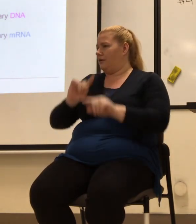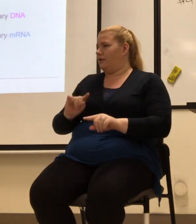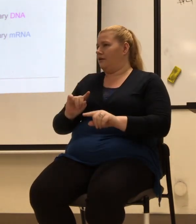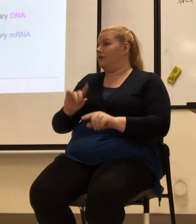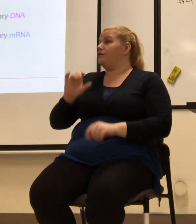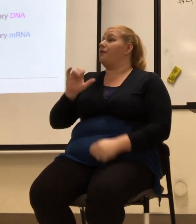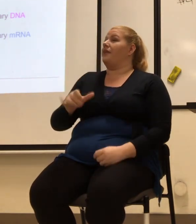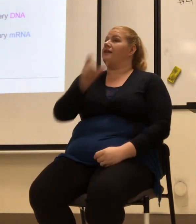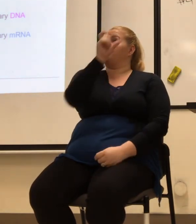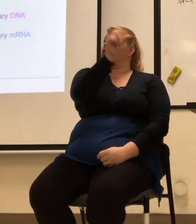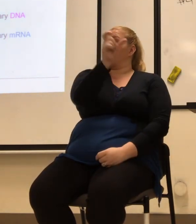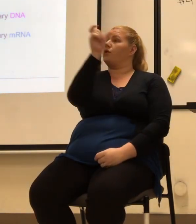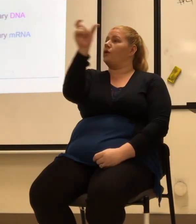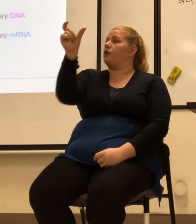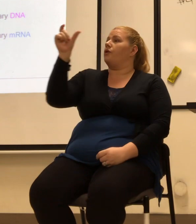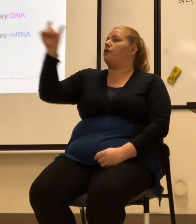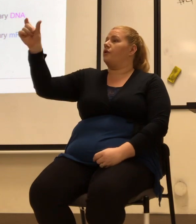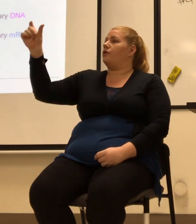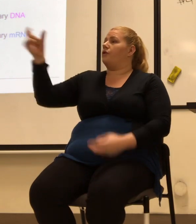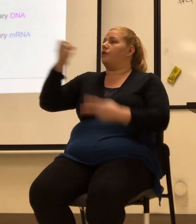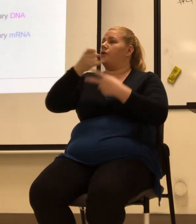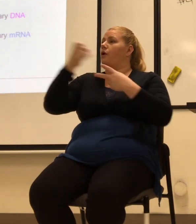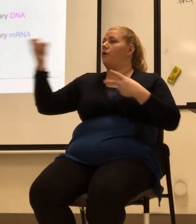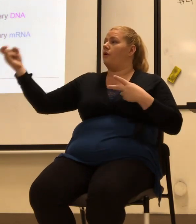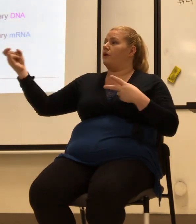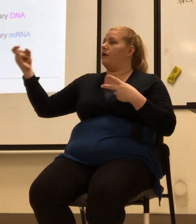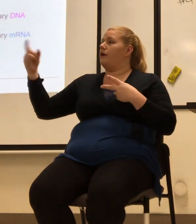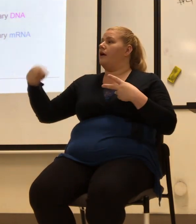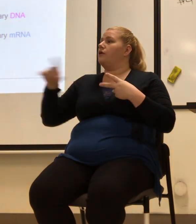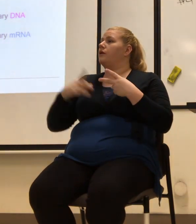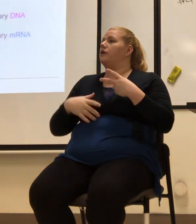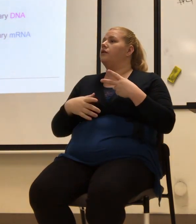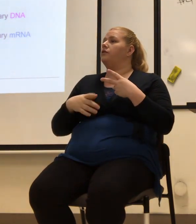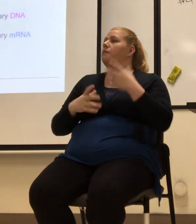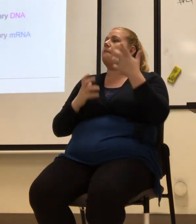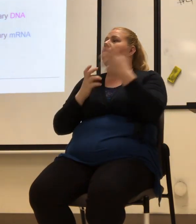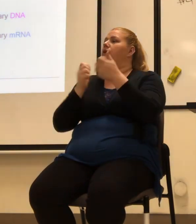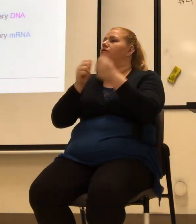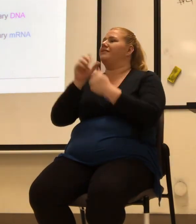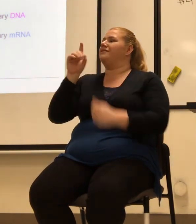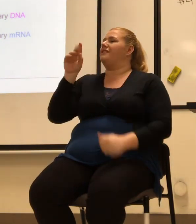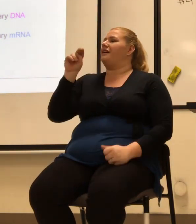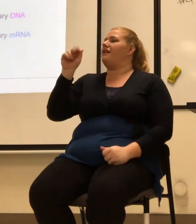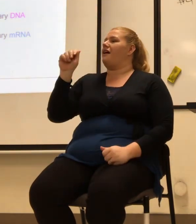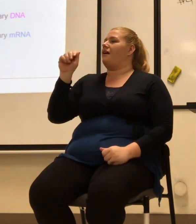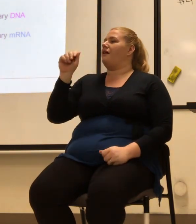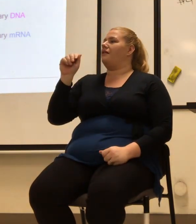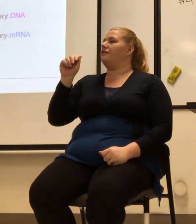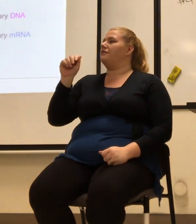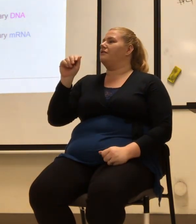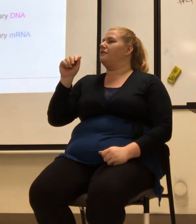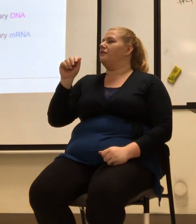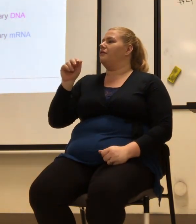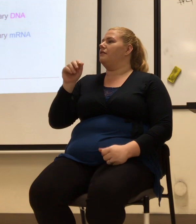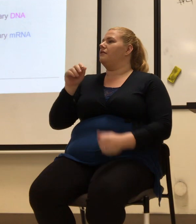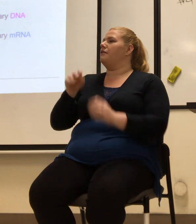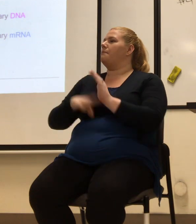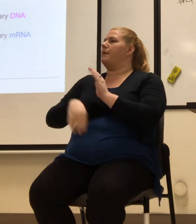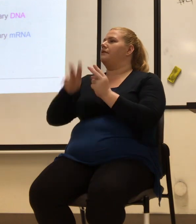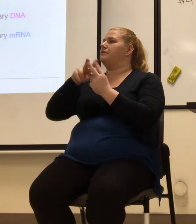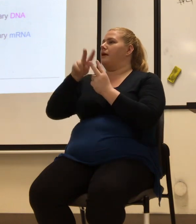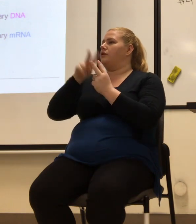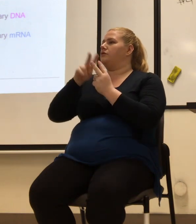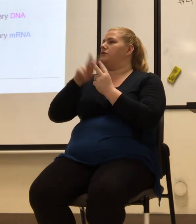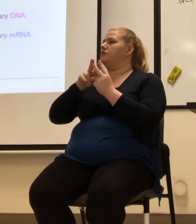asking you to make the template strand, we're just going to base pair with DNA bases. So, ATG, G should have